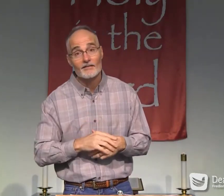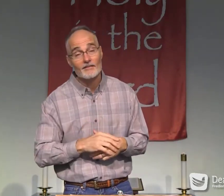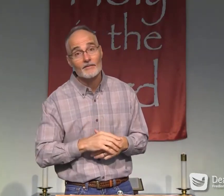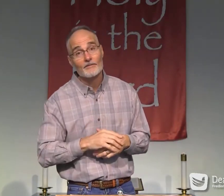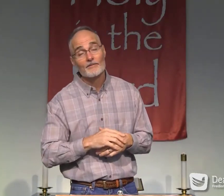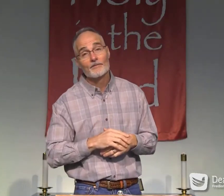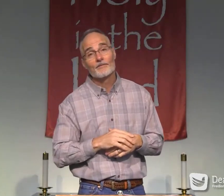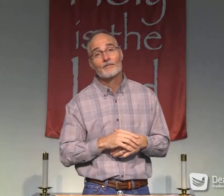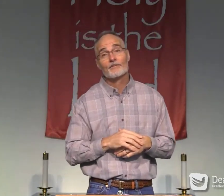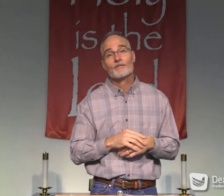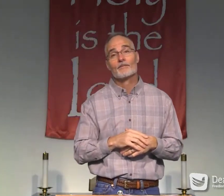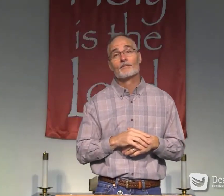their humility?